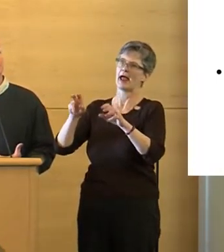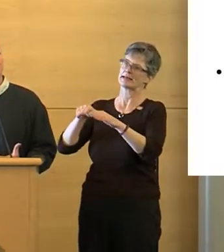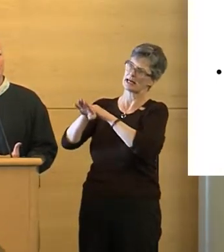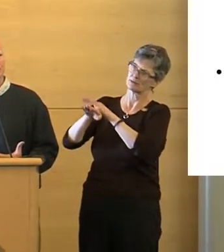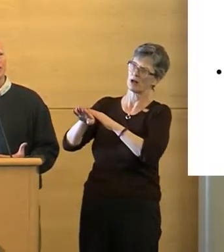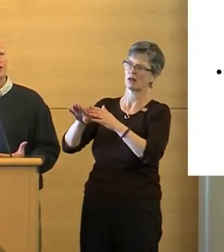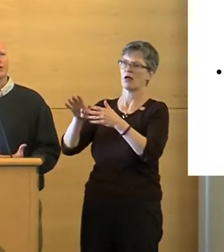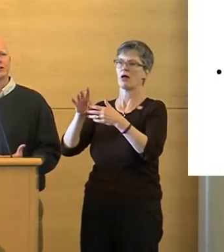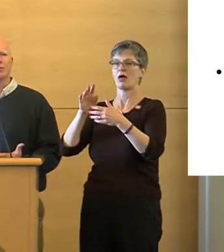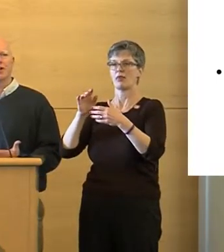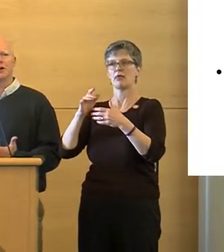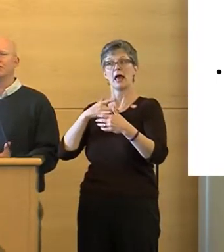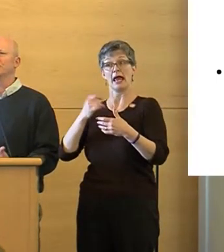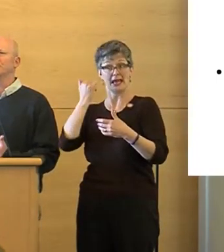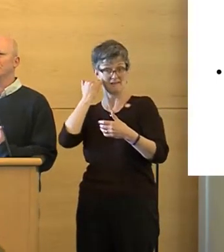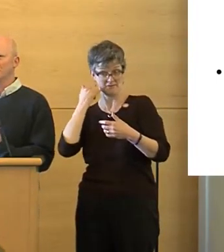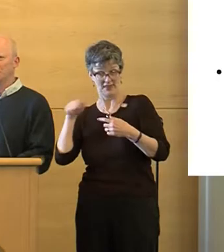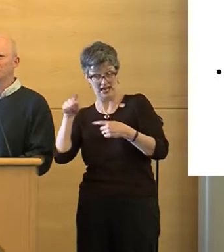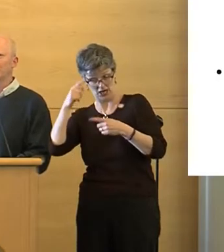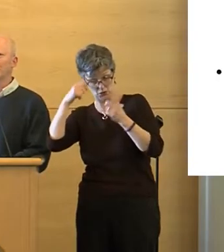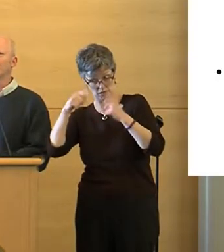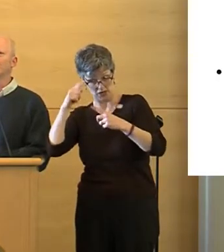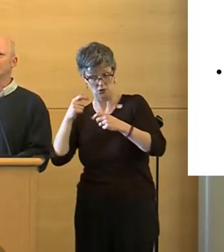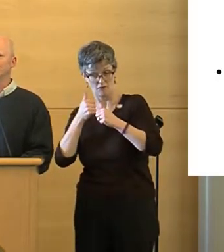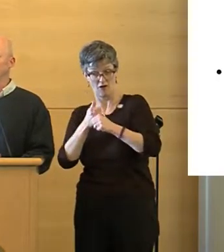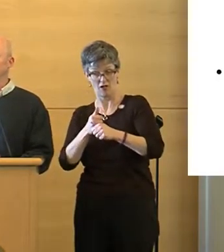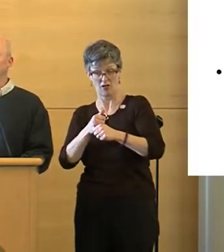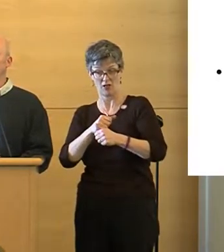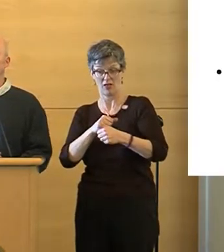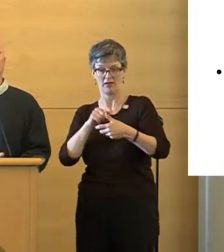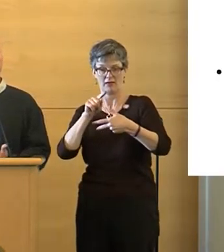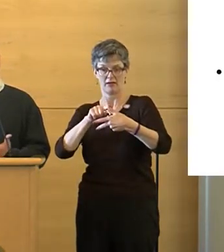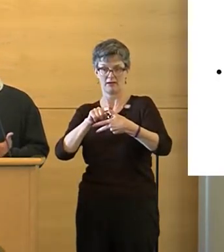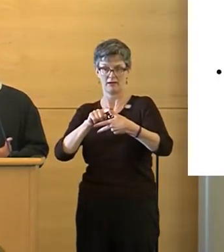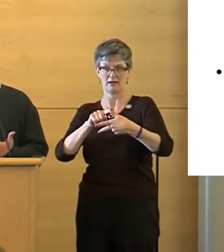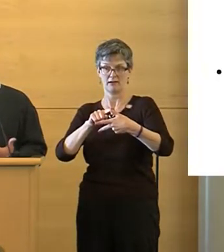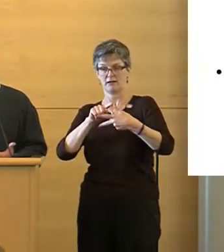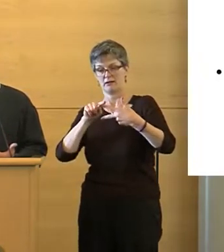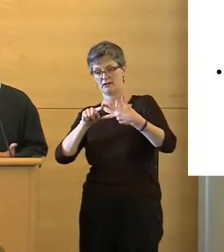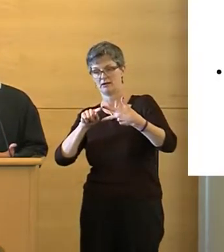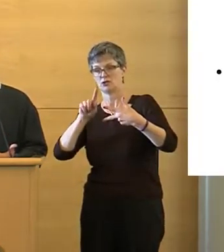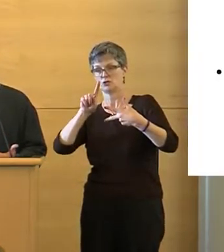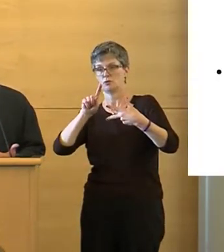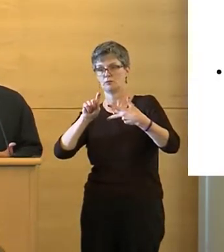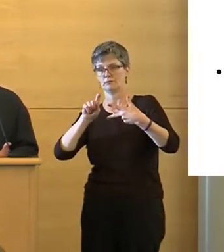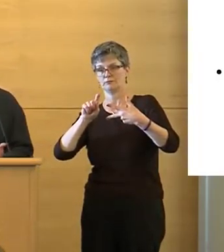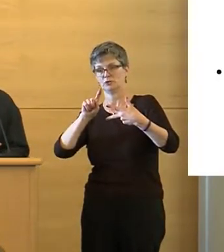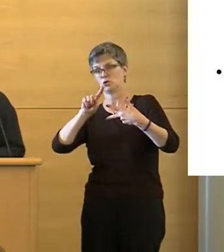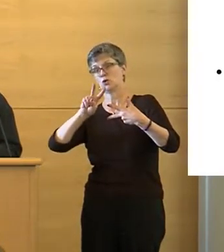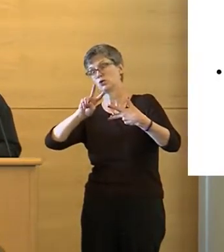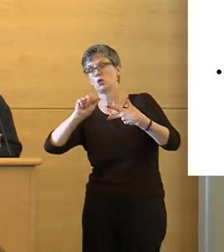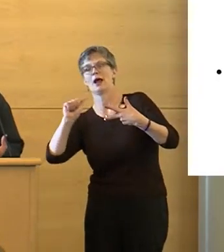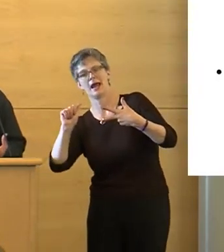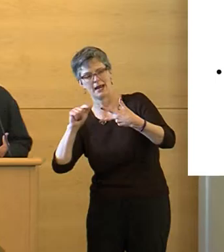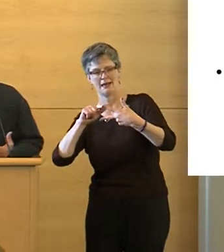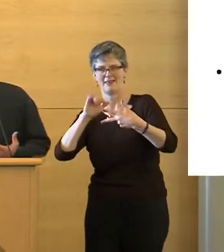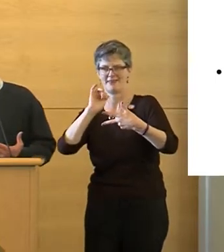really where the line has been drawn. That as we see legal cases and policies